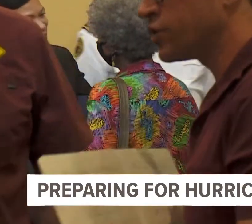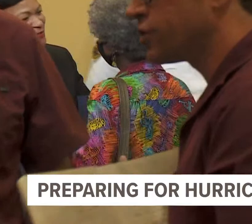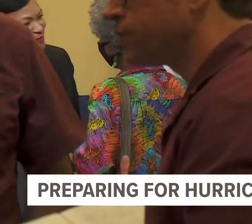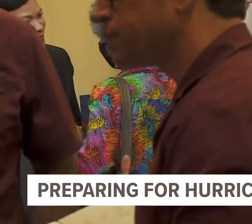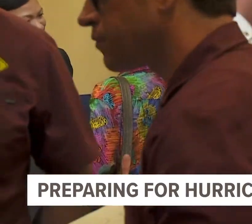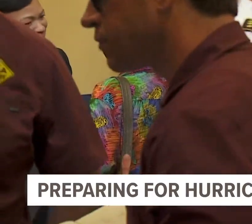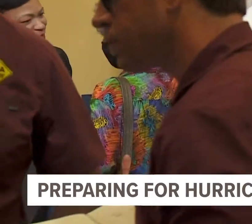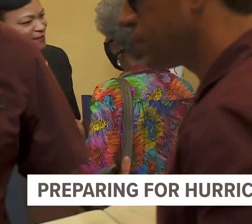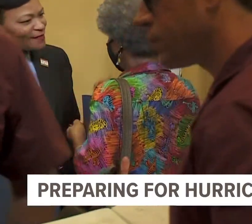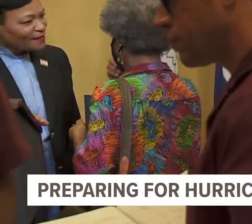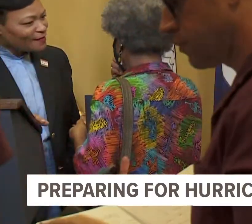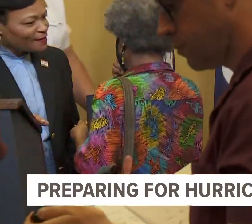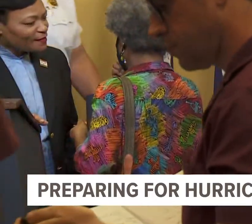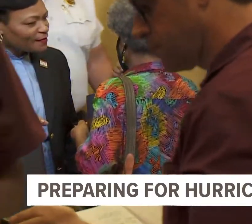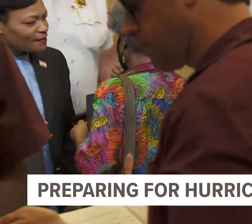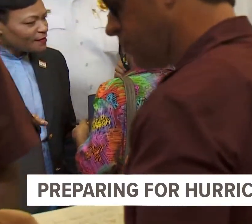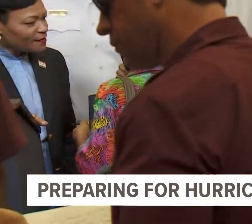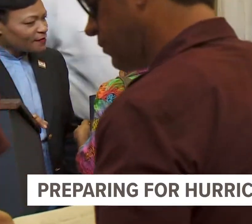Good.